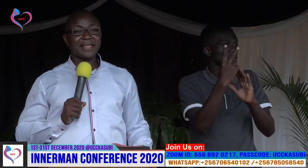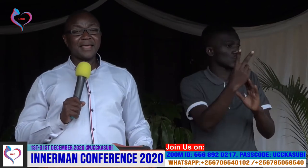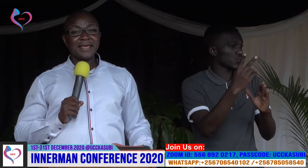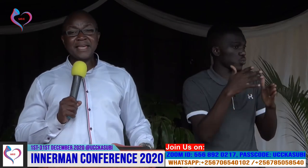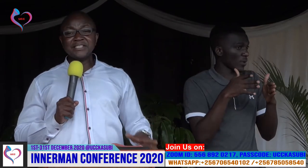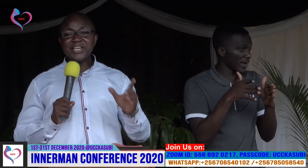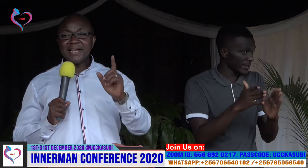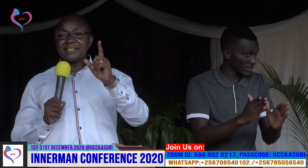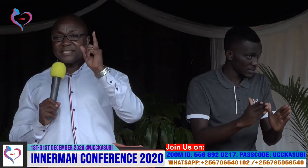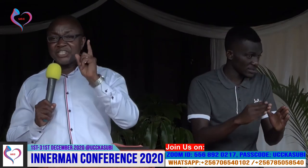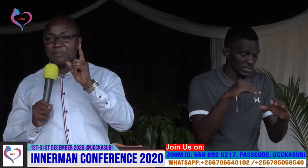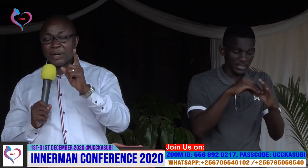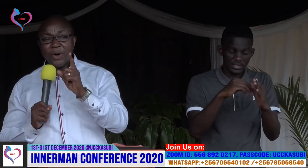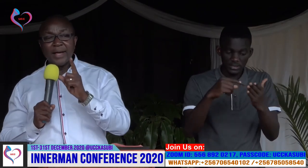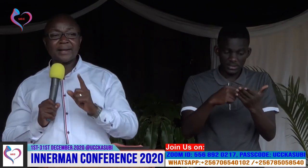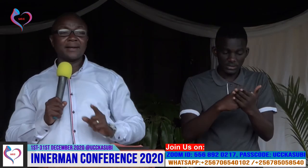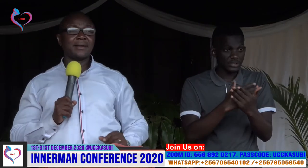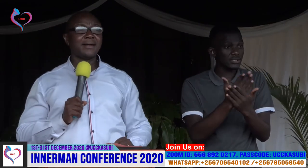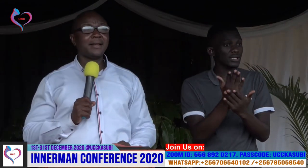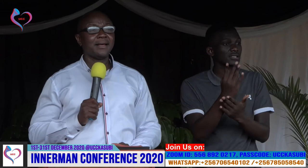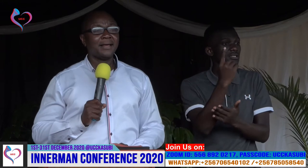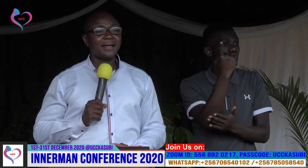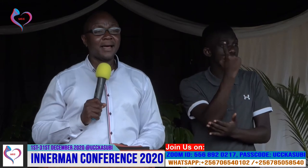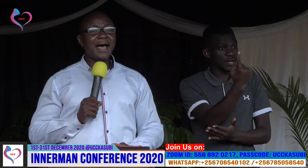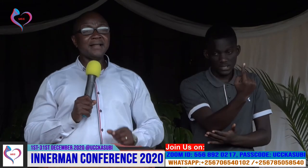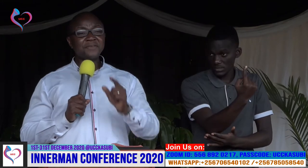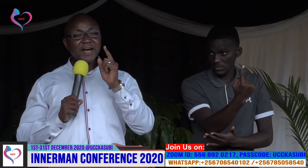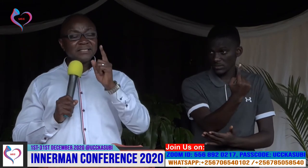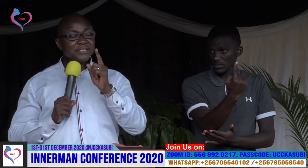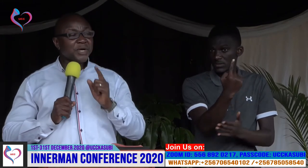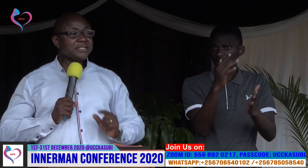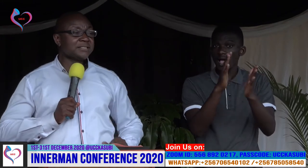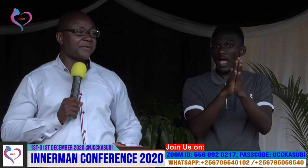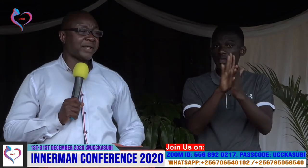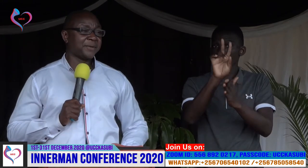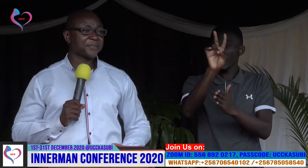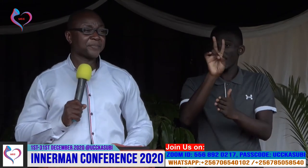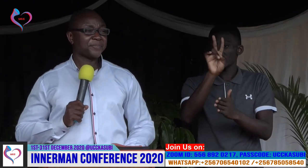In Genesis chapter 1 and the verses